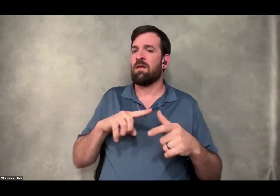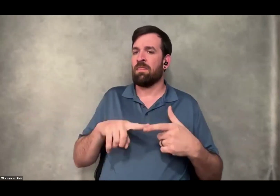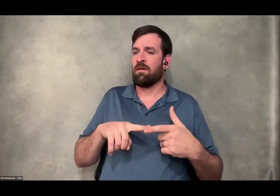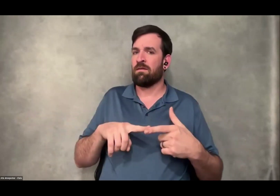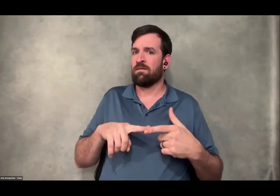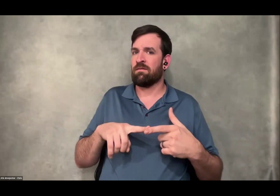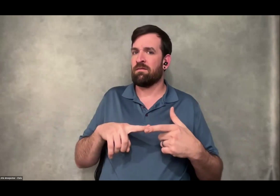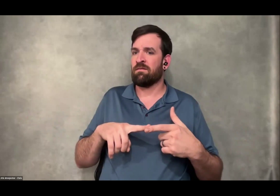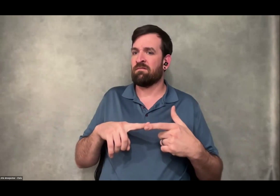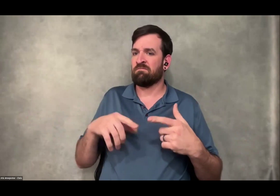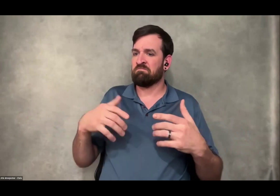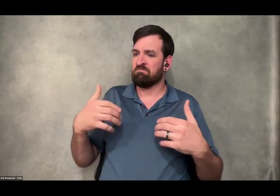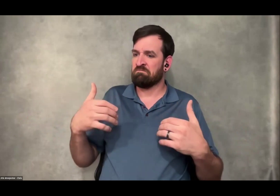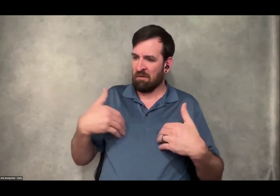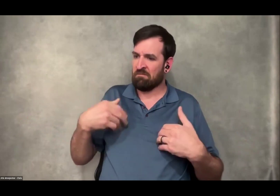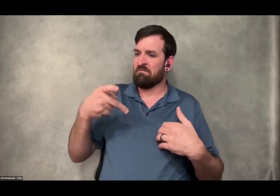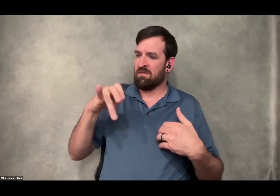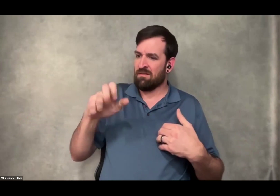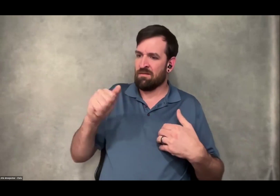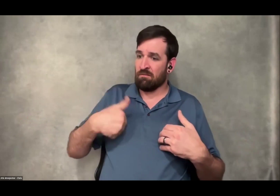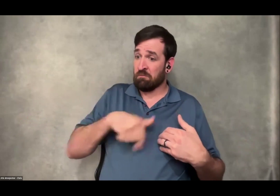will have the pizza that